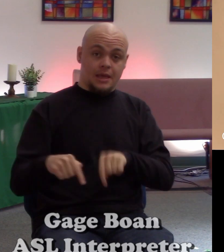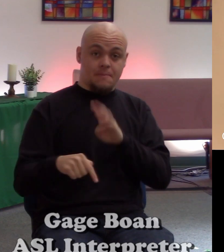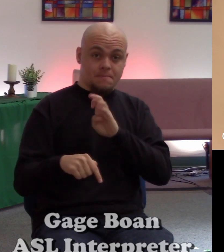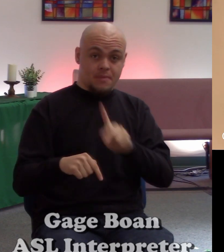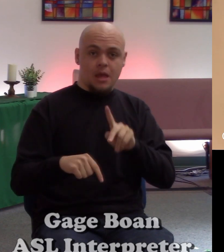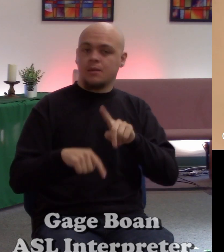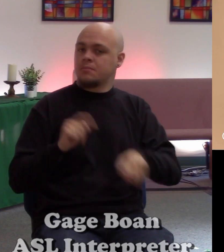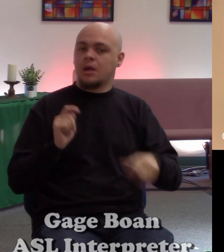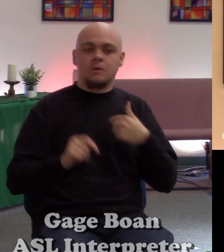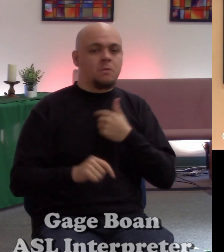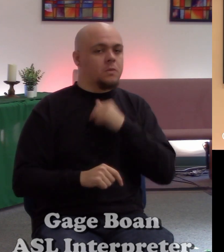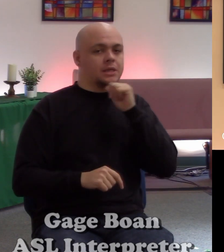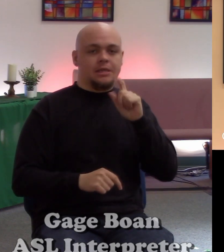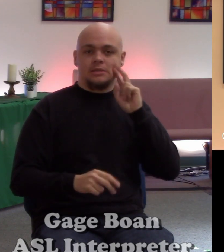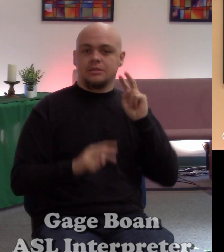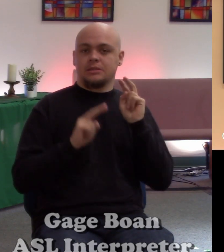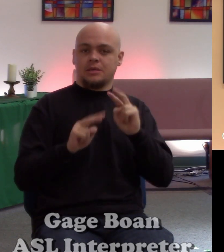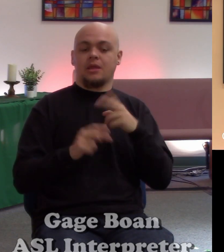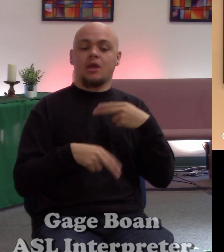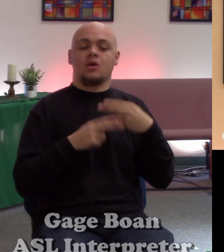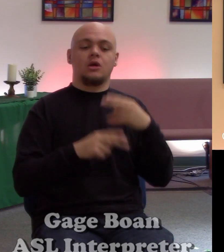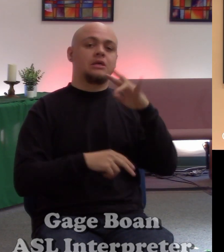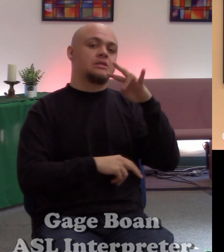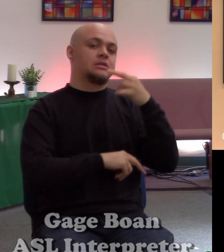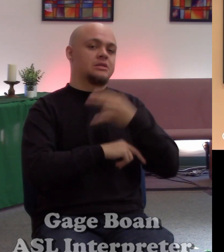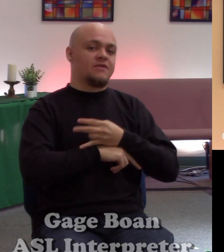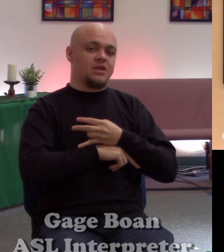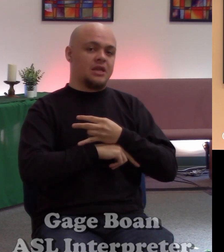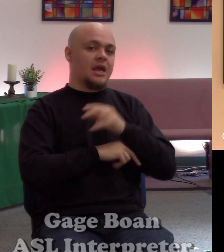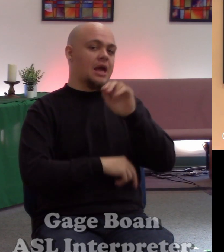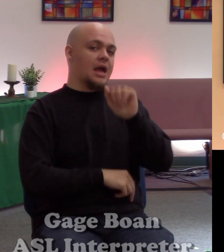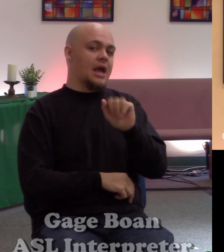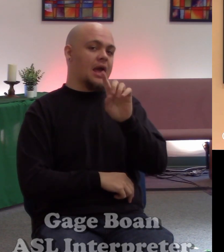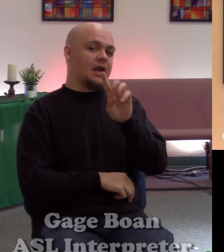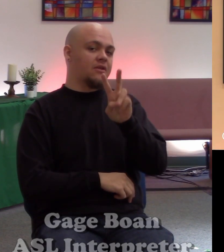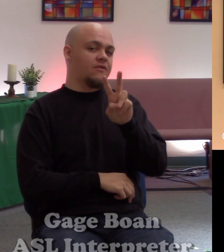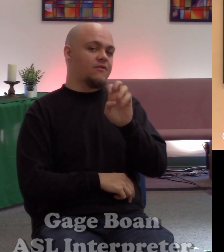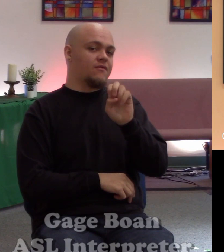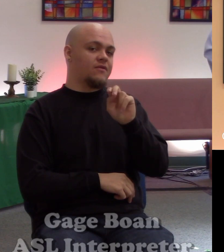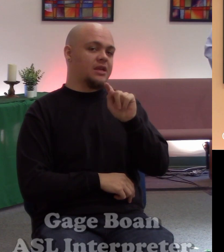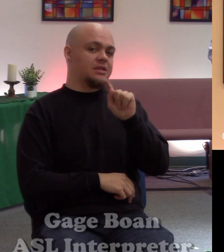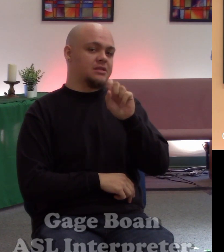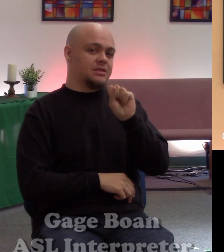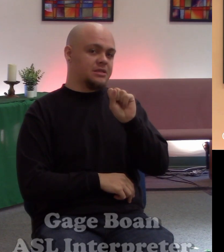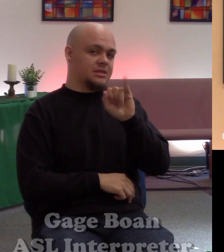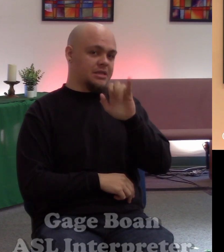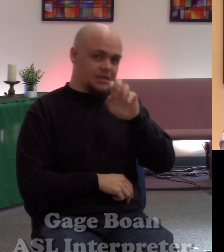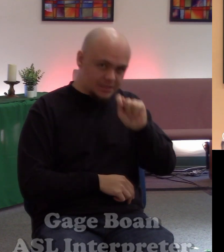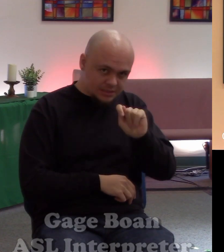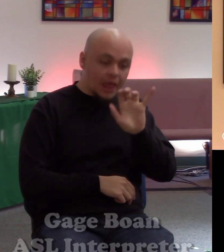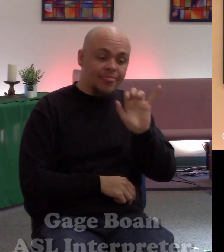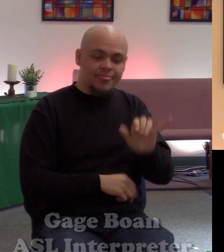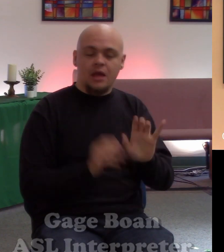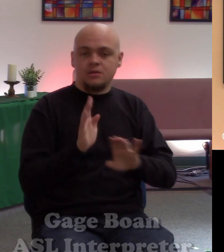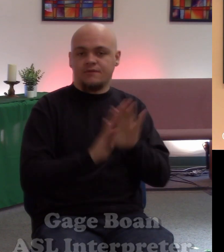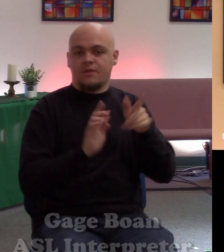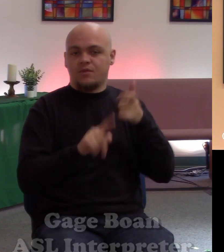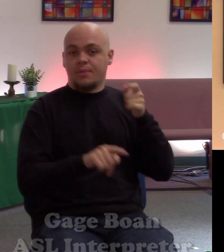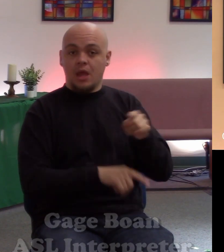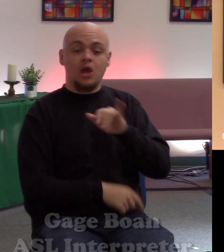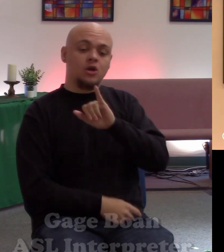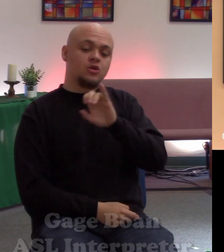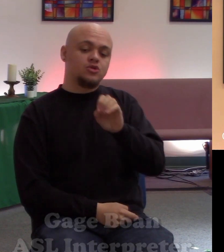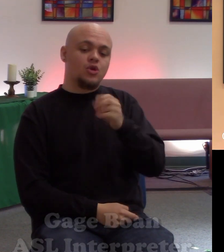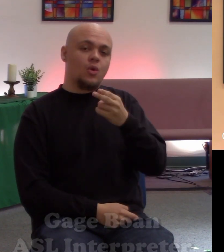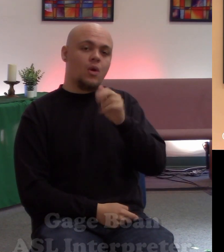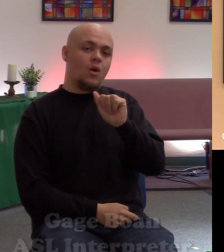sort of come back. You just didn't see it. And they became known as the Seventh-day Adventist. So that's where the Seventh-day Adventists came from. The